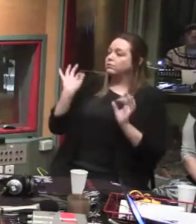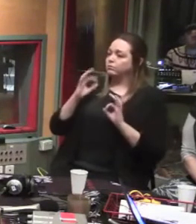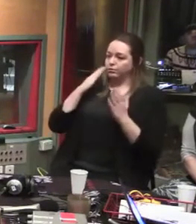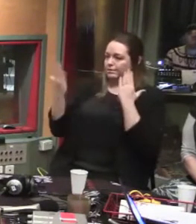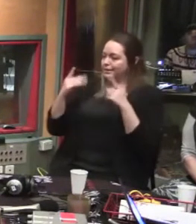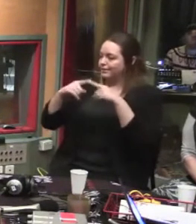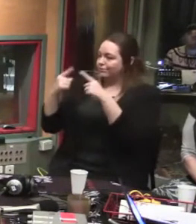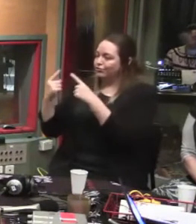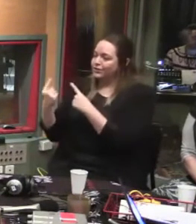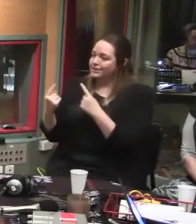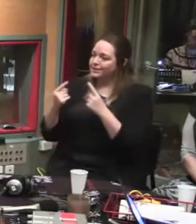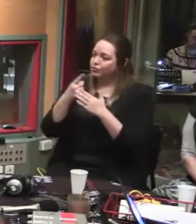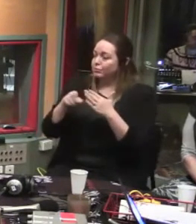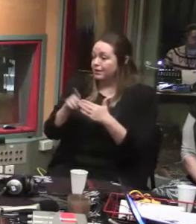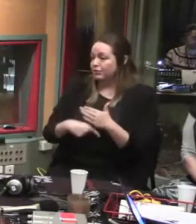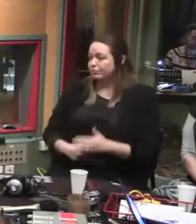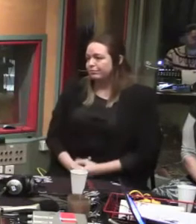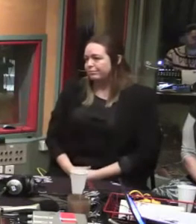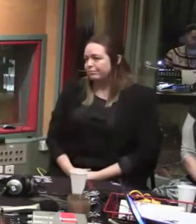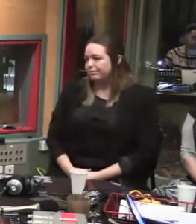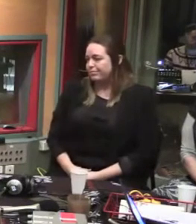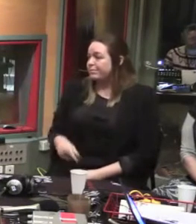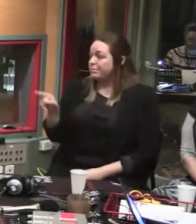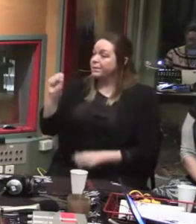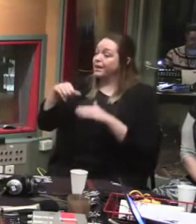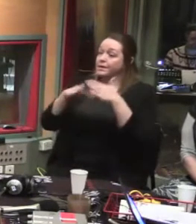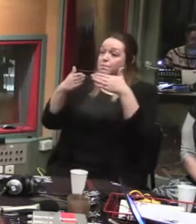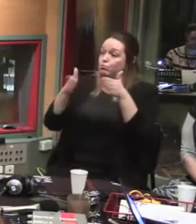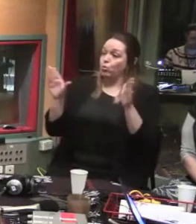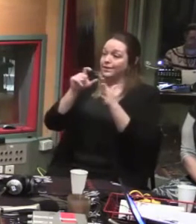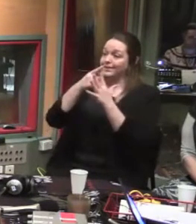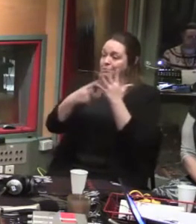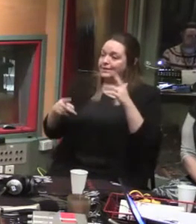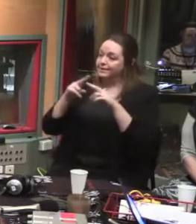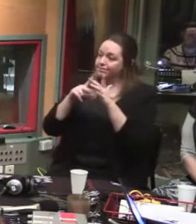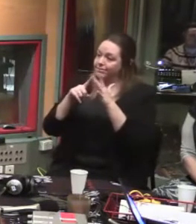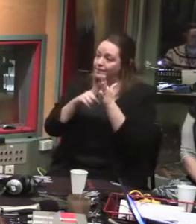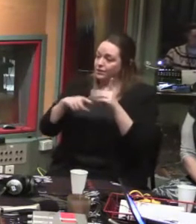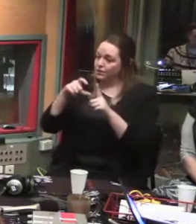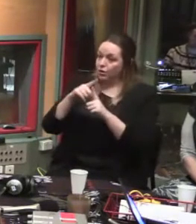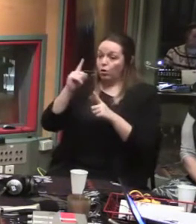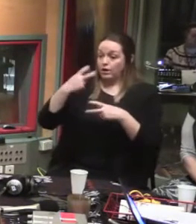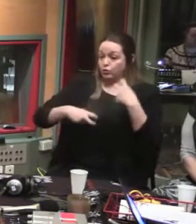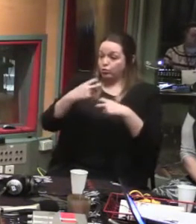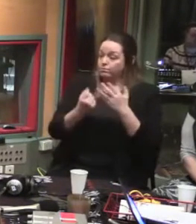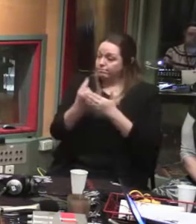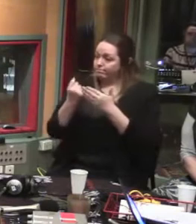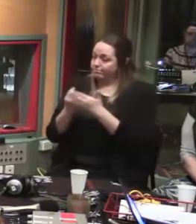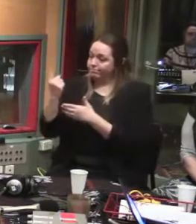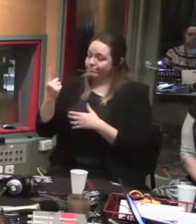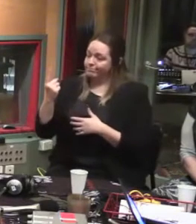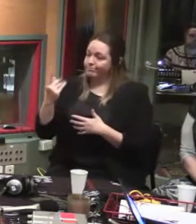forms of discrimination. And then within the broader disability field, the issues with which we need to